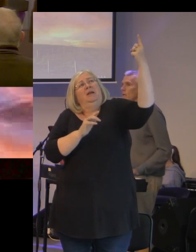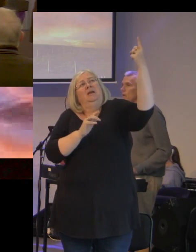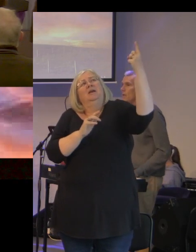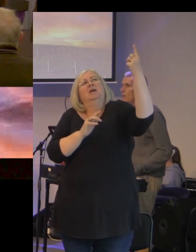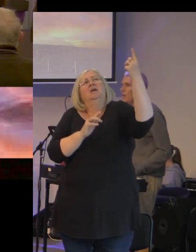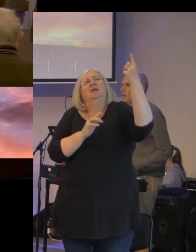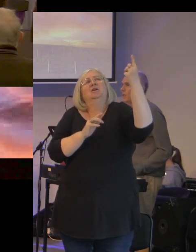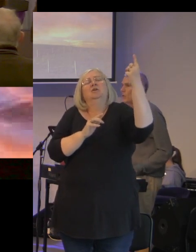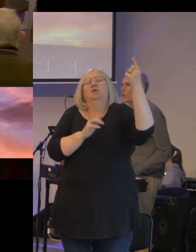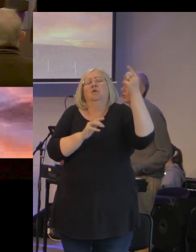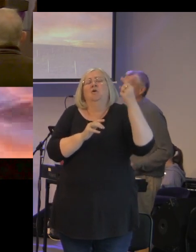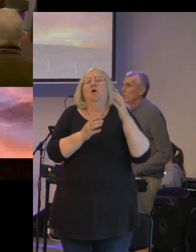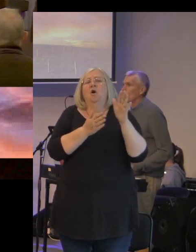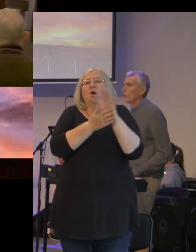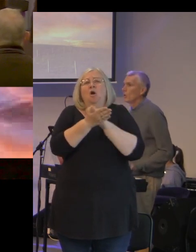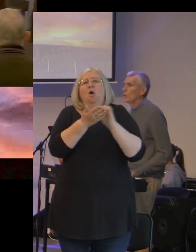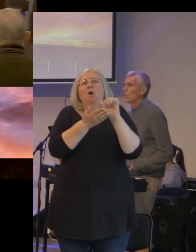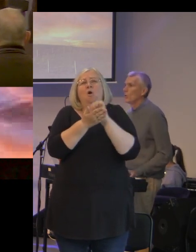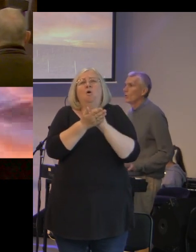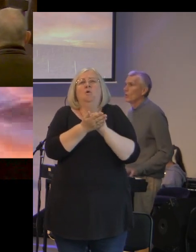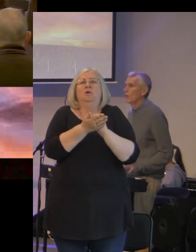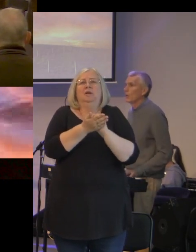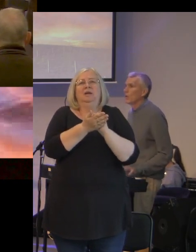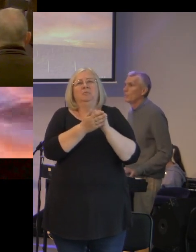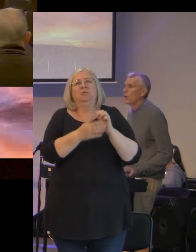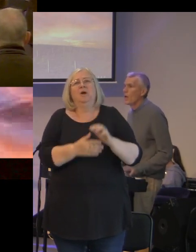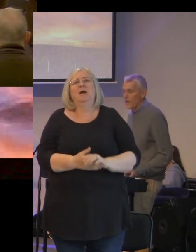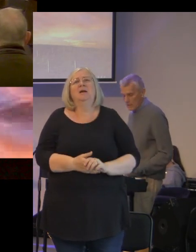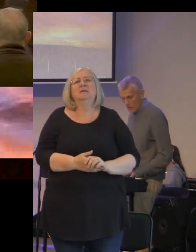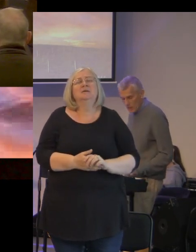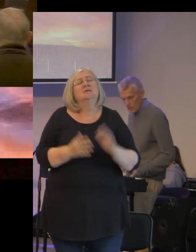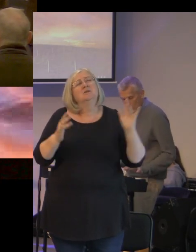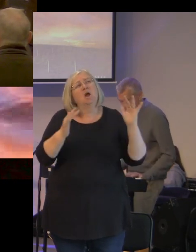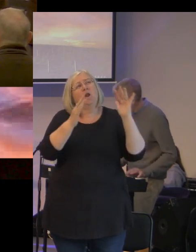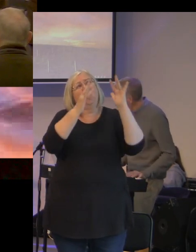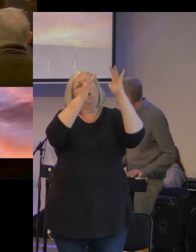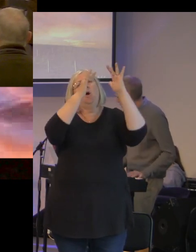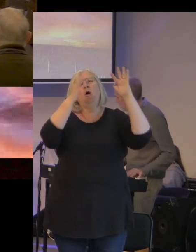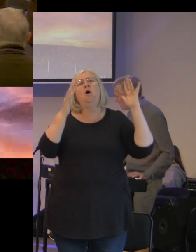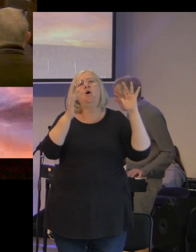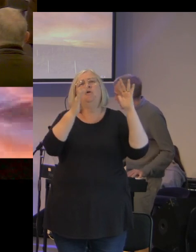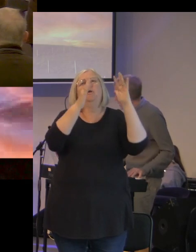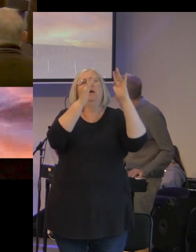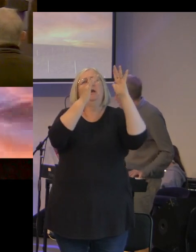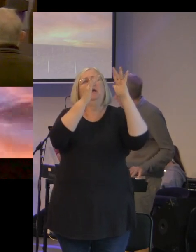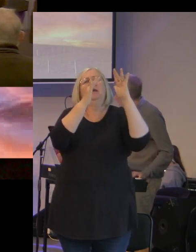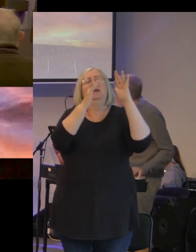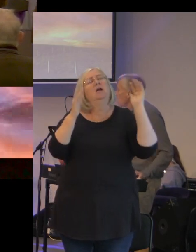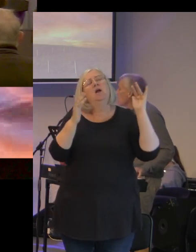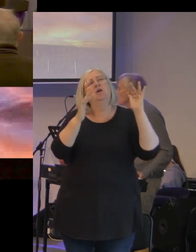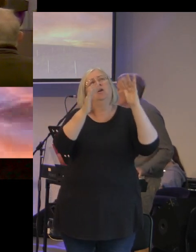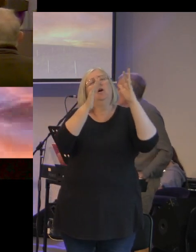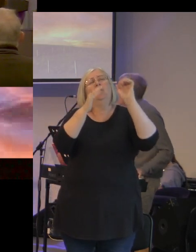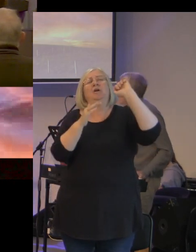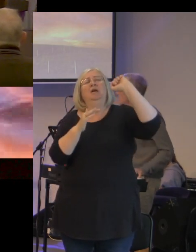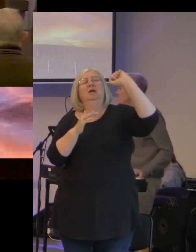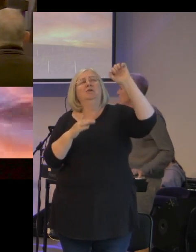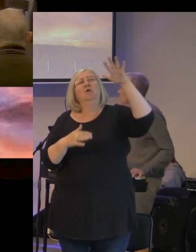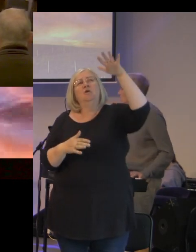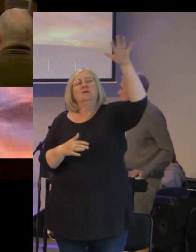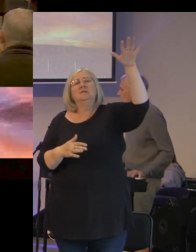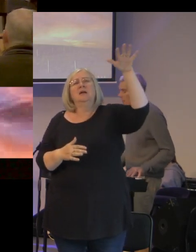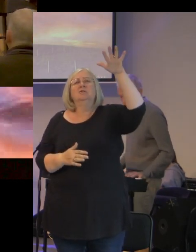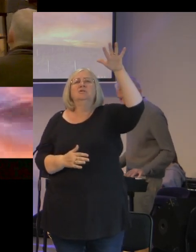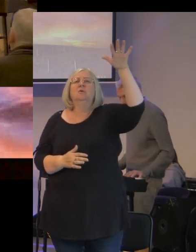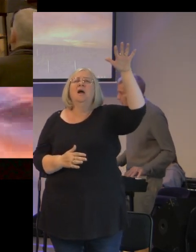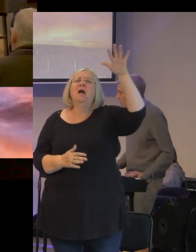tremble in your holy presence, glory, glory in